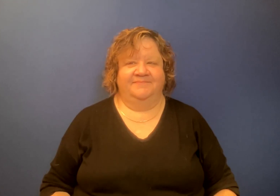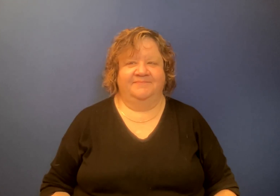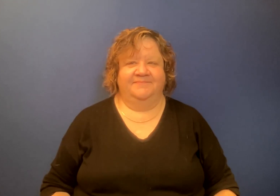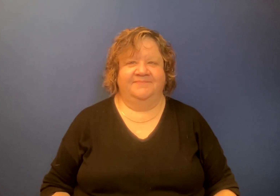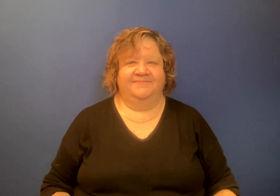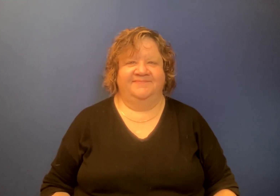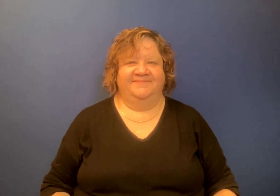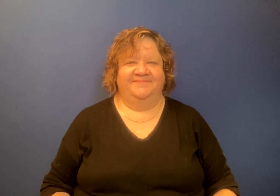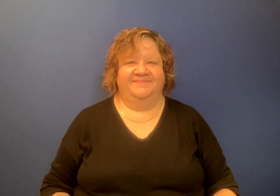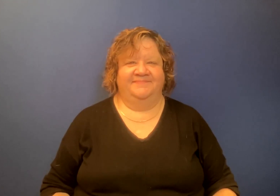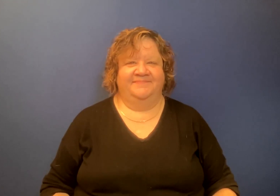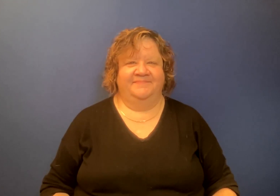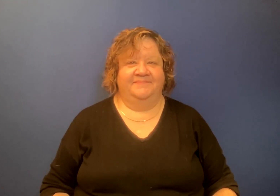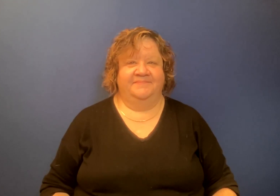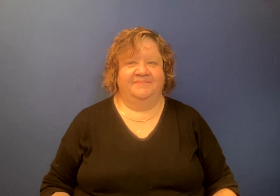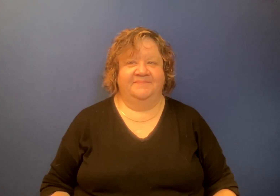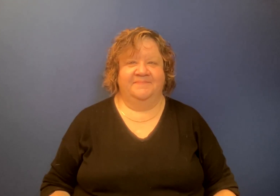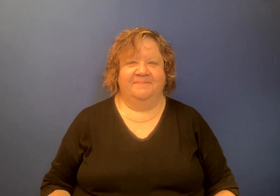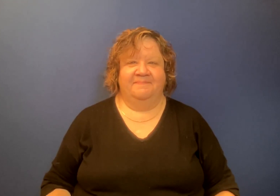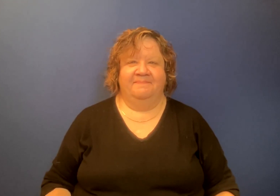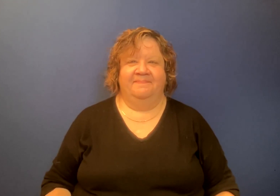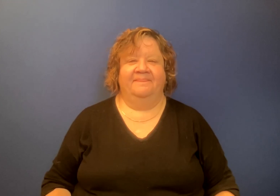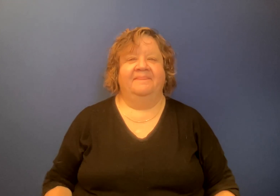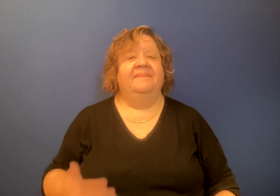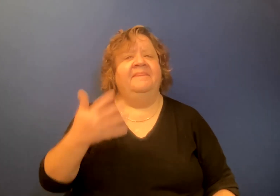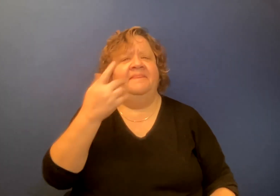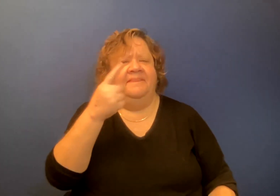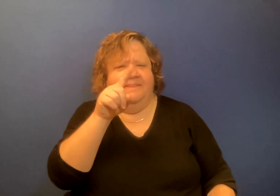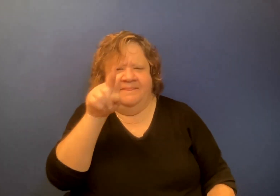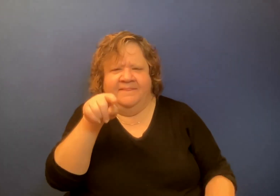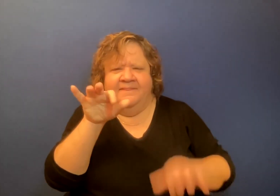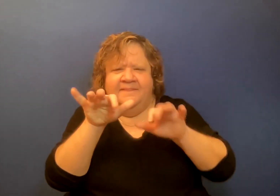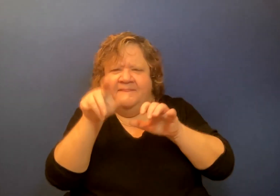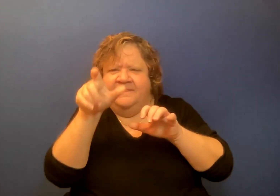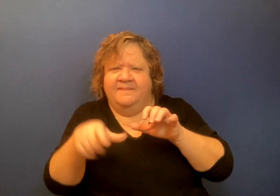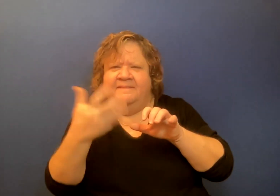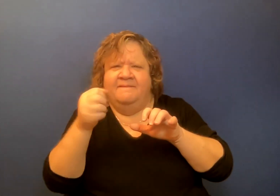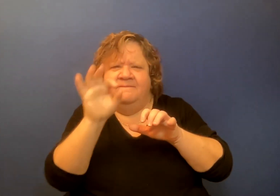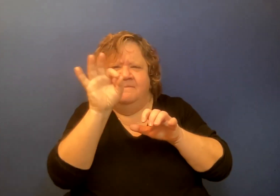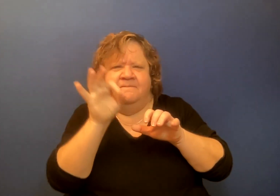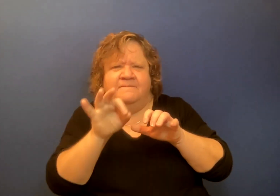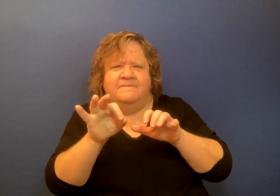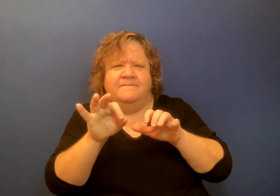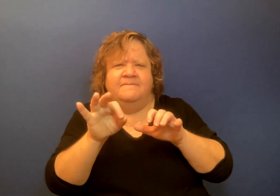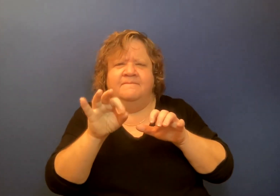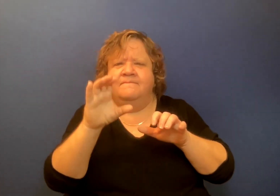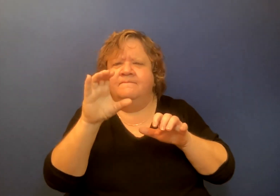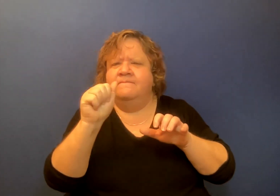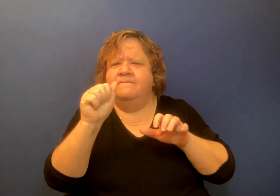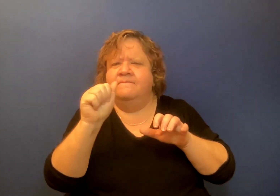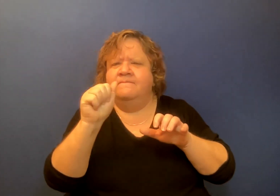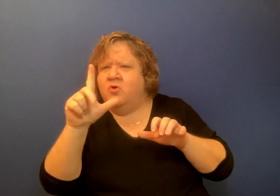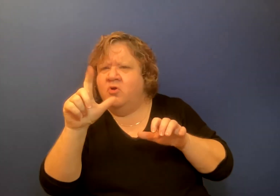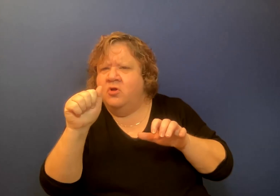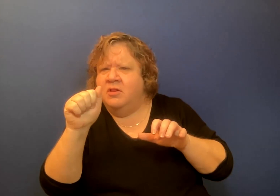I might just throw out one more question. Otherwise, I'm sure no one will mind if we give them the gift of time and we